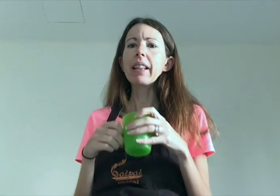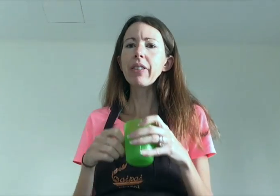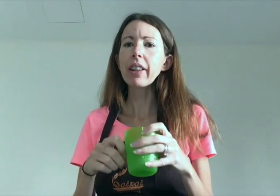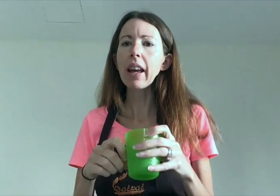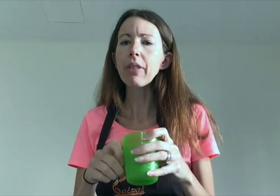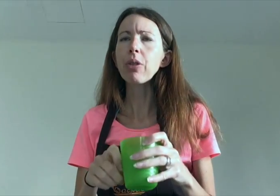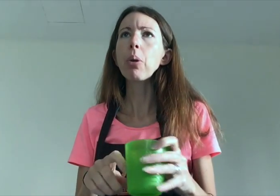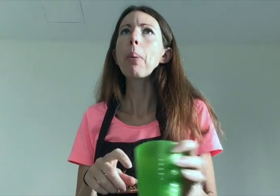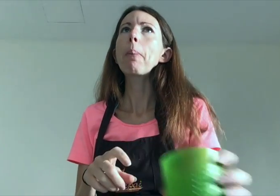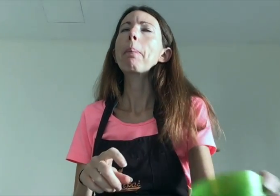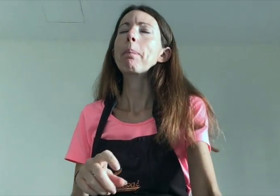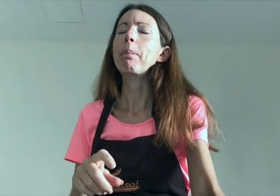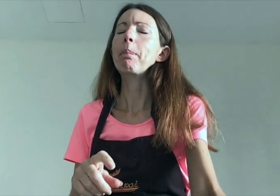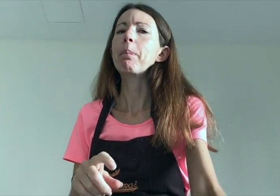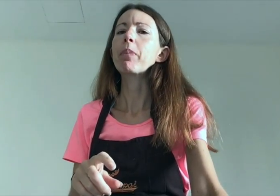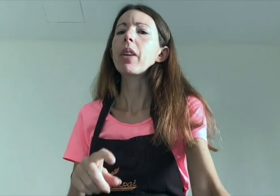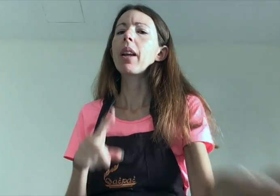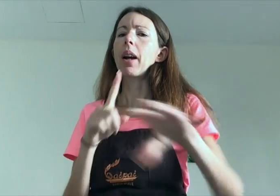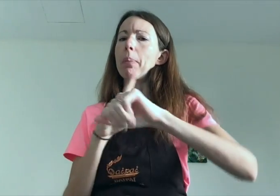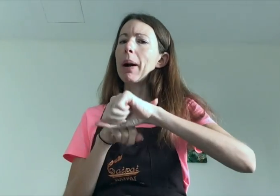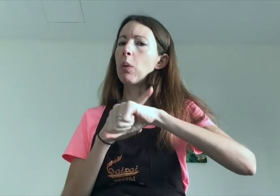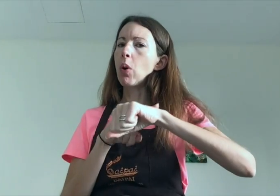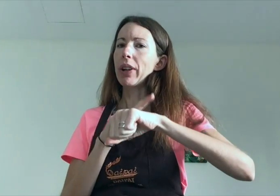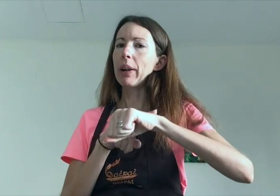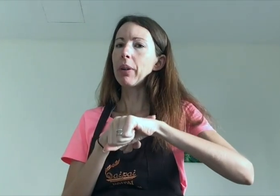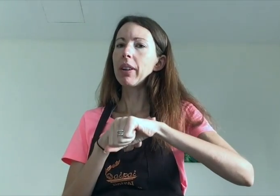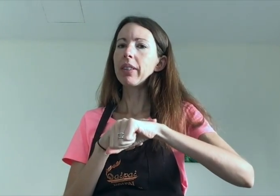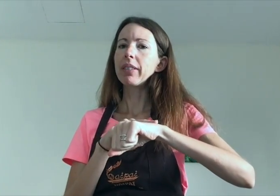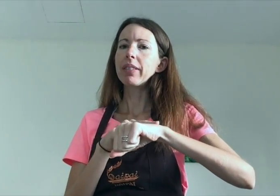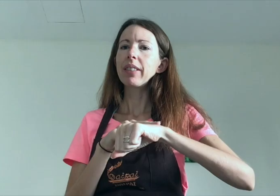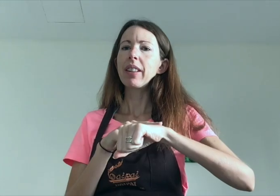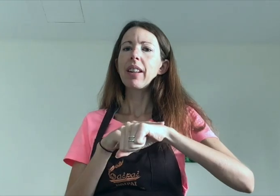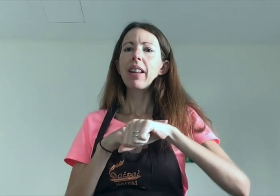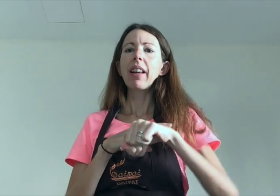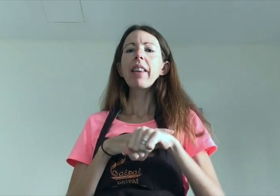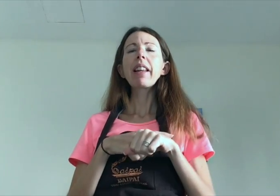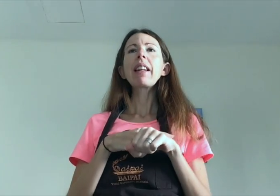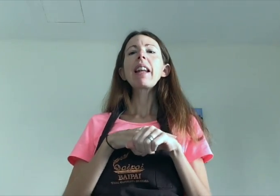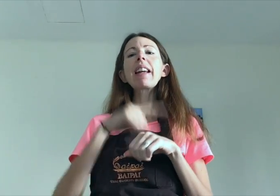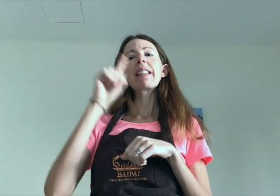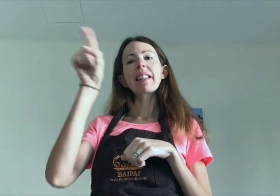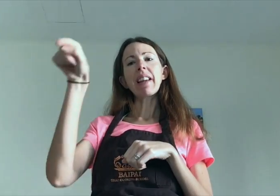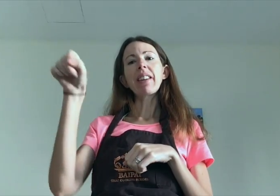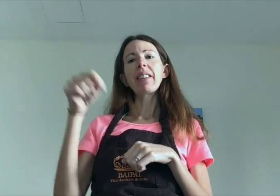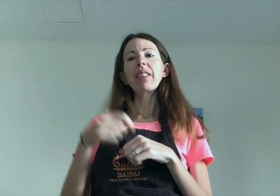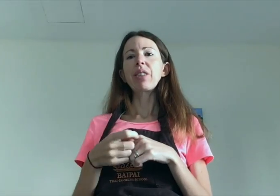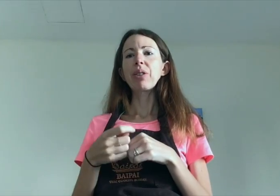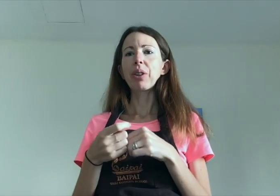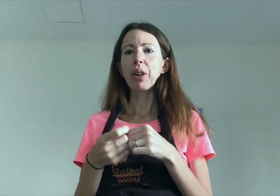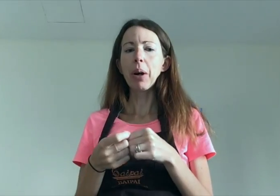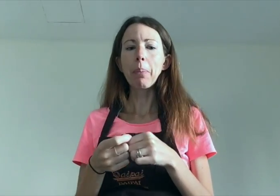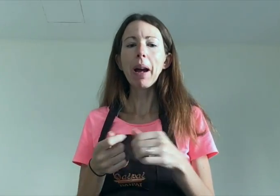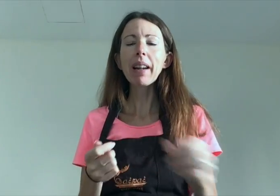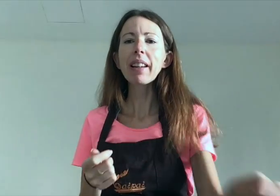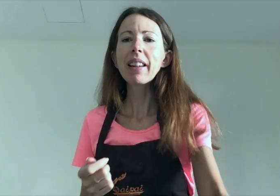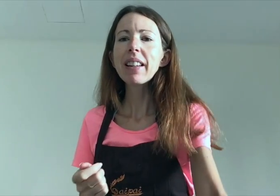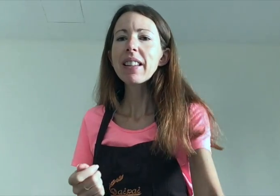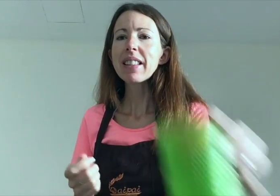it there for about 1 hour, and then later you can come back, take